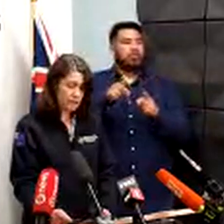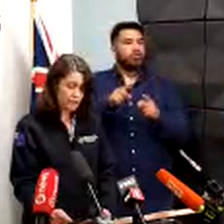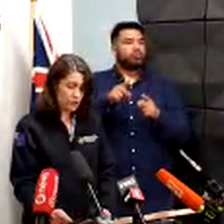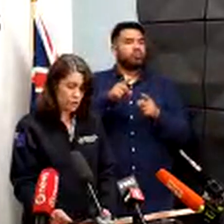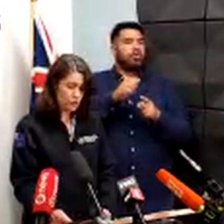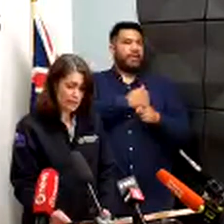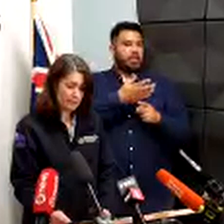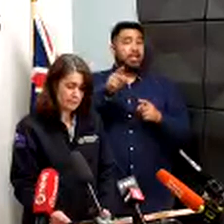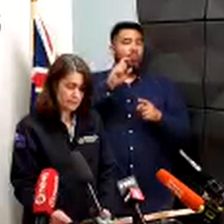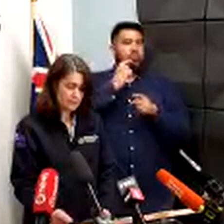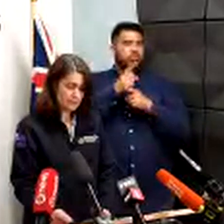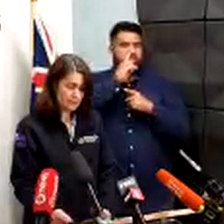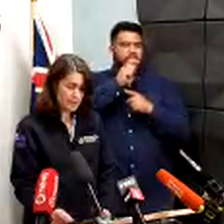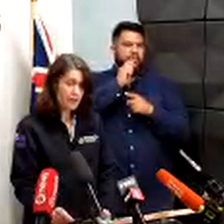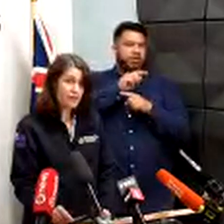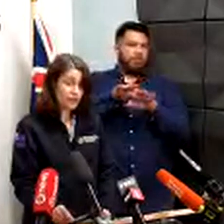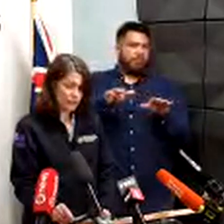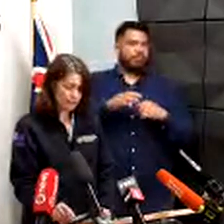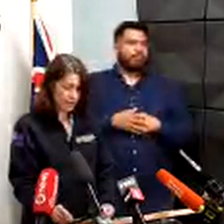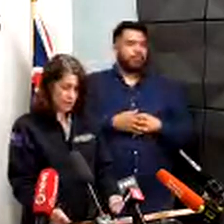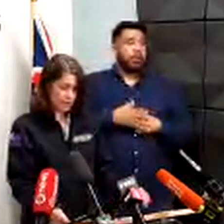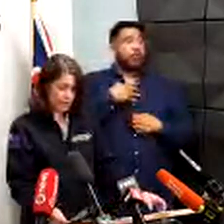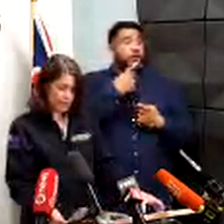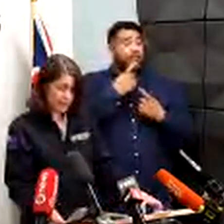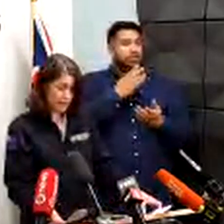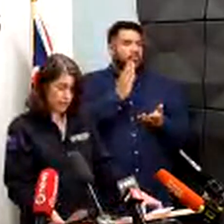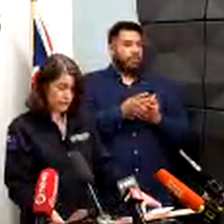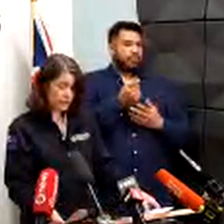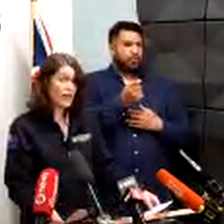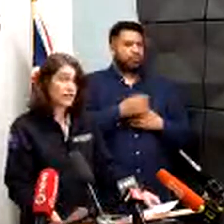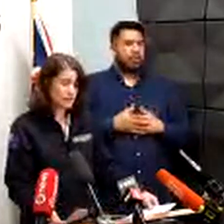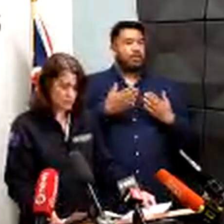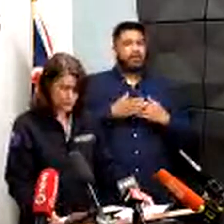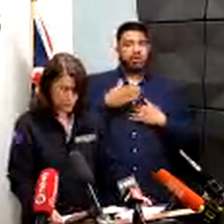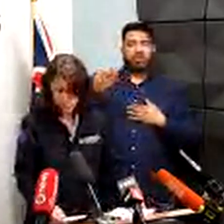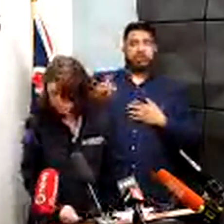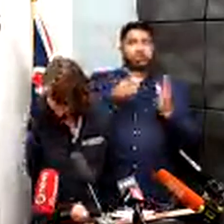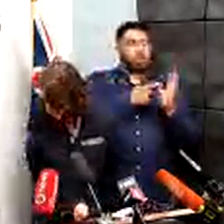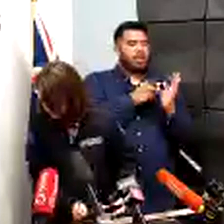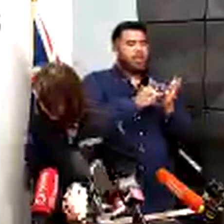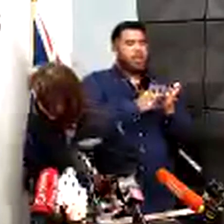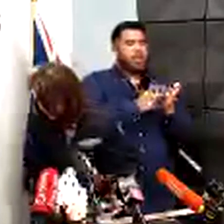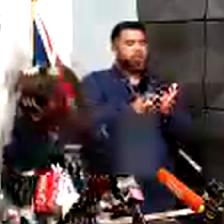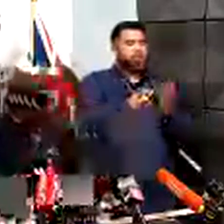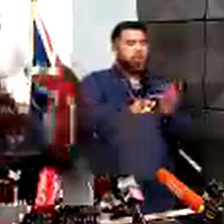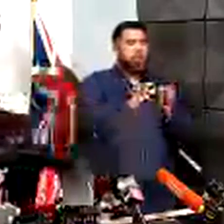will be confirmed shortly. Thank you. I'd now like to hand over to Ashley Bloomfield.